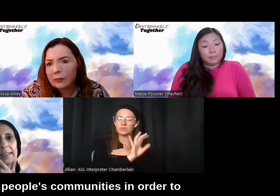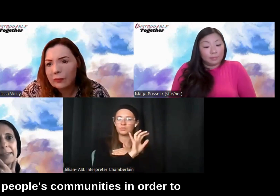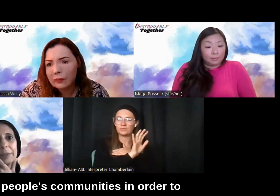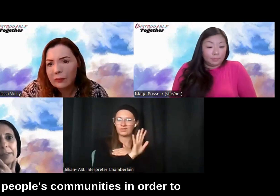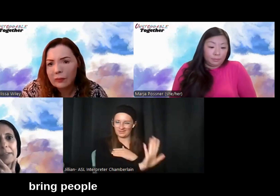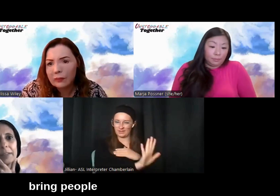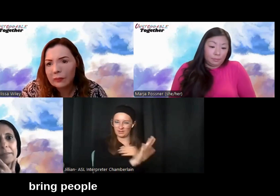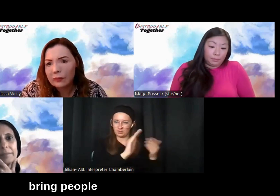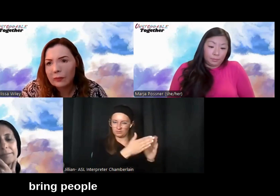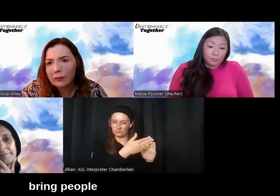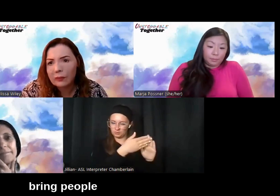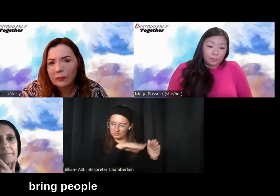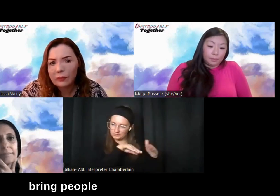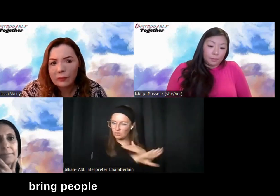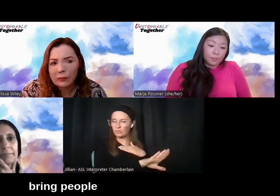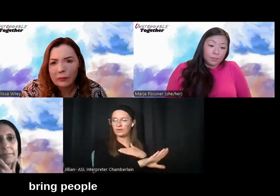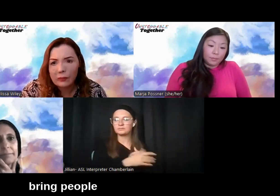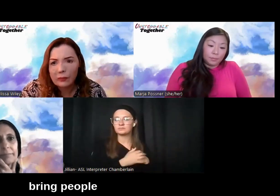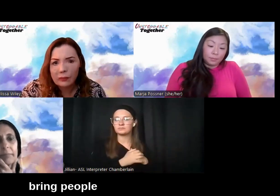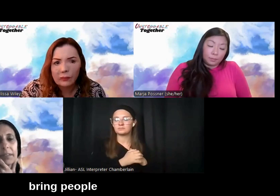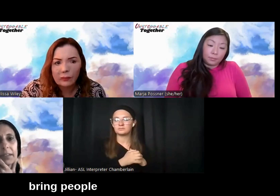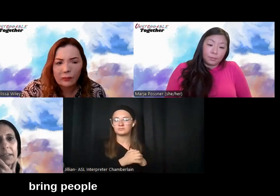communities in order to